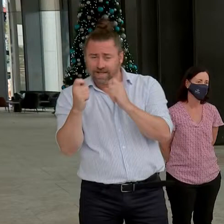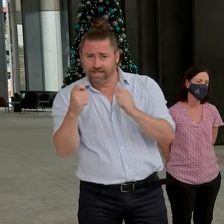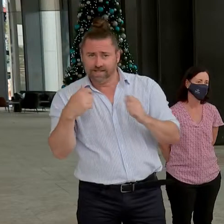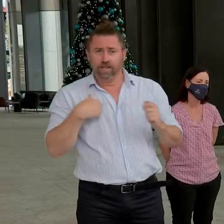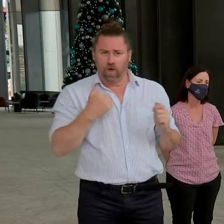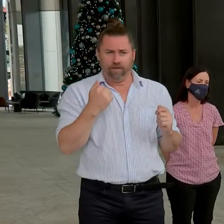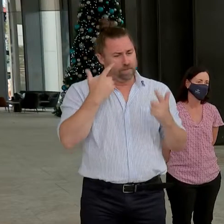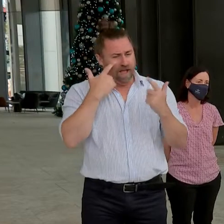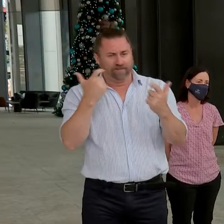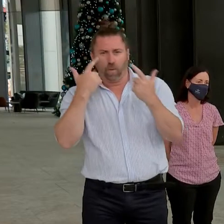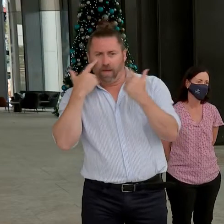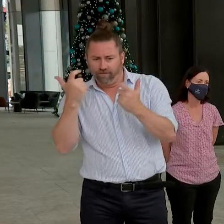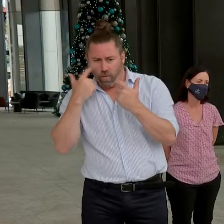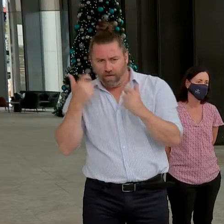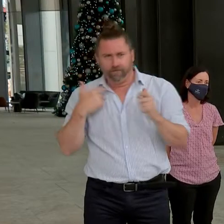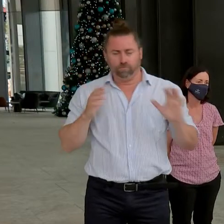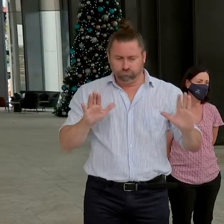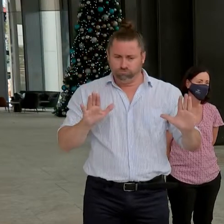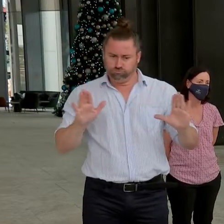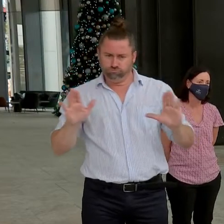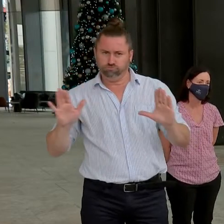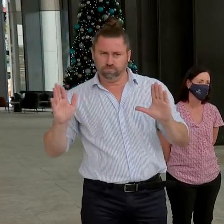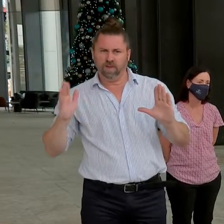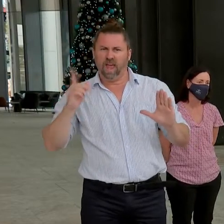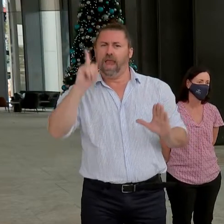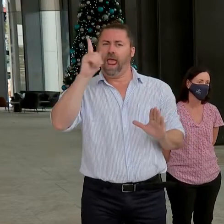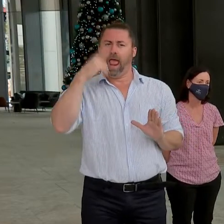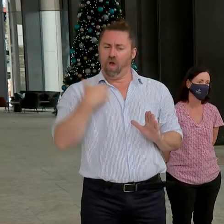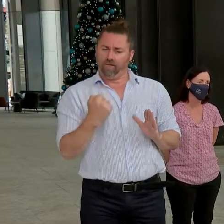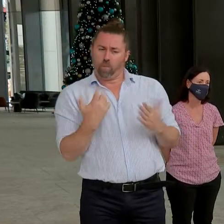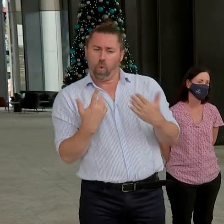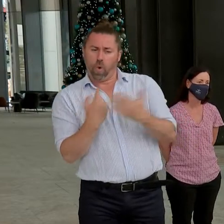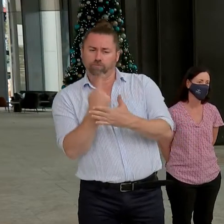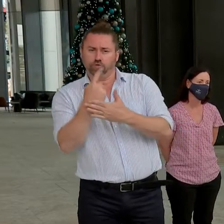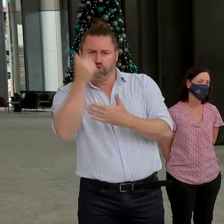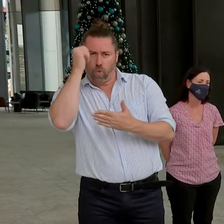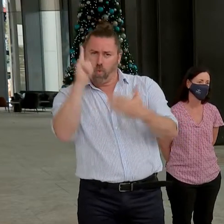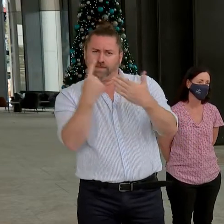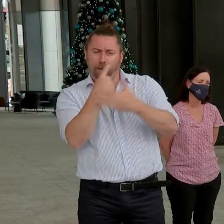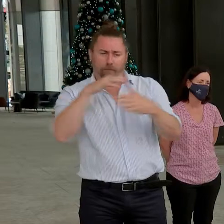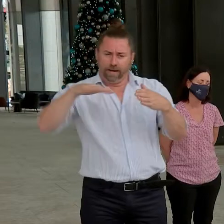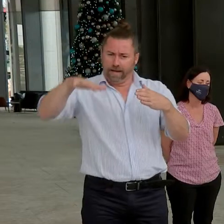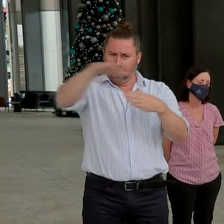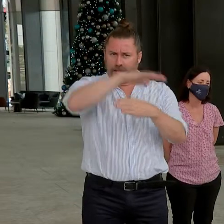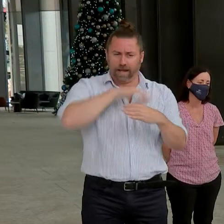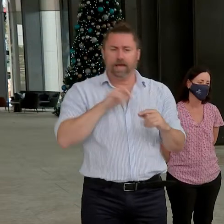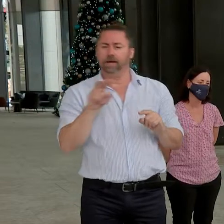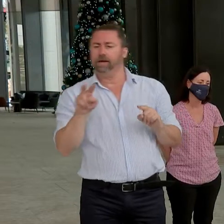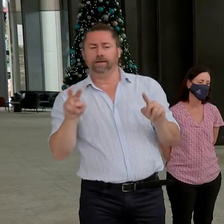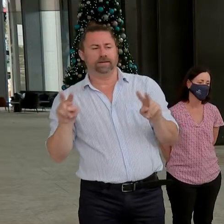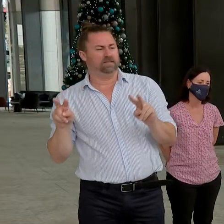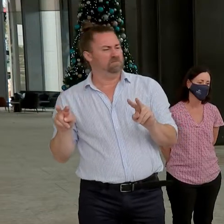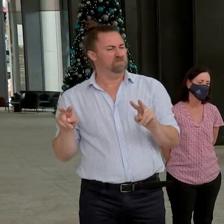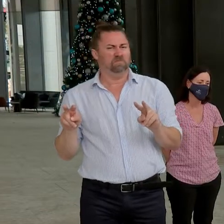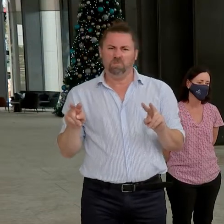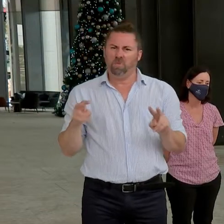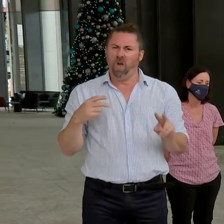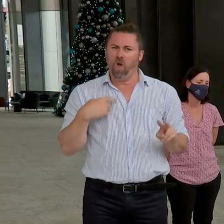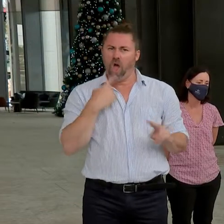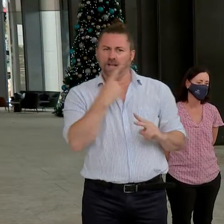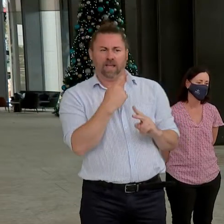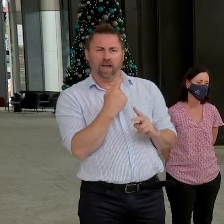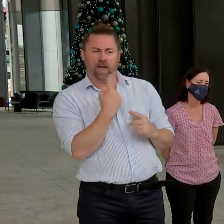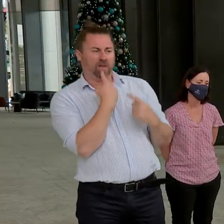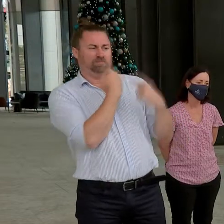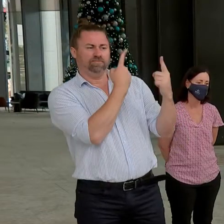analyse the data from this day 5 testing, and now my advice to the government has been that this is no